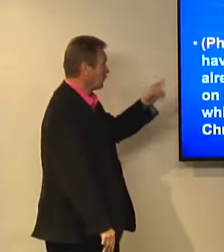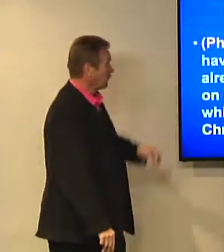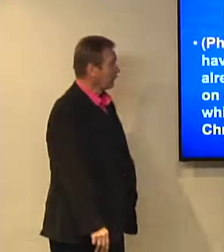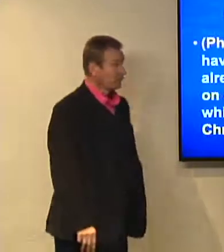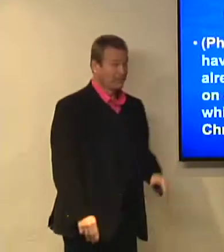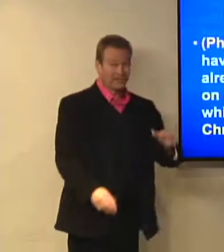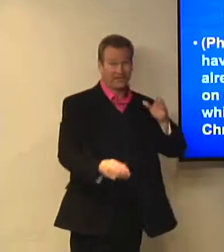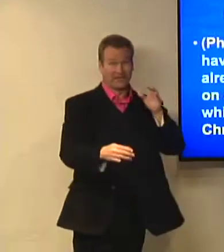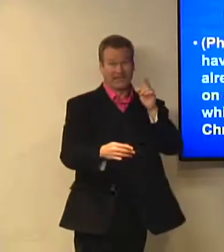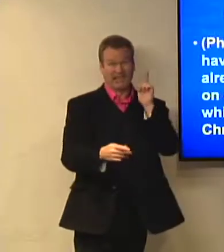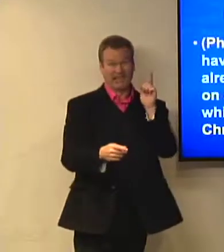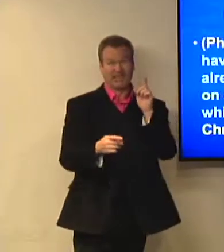chapter 3, verse 12.